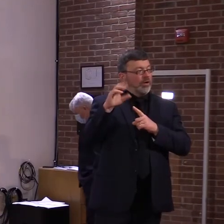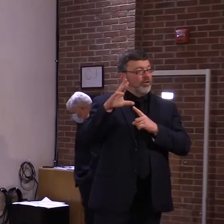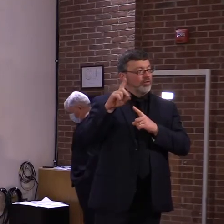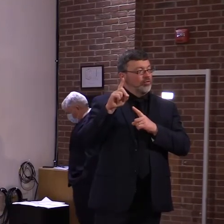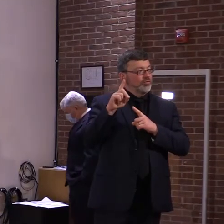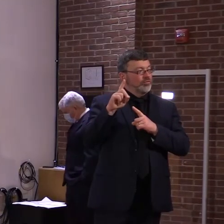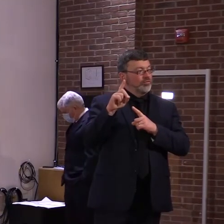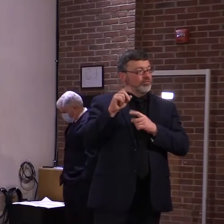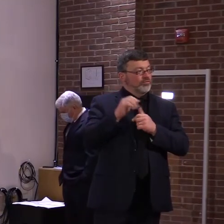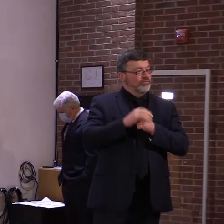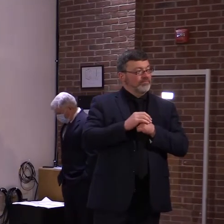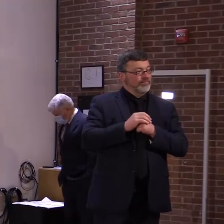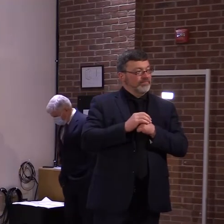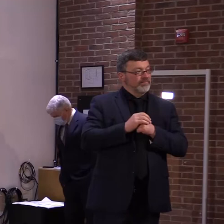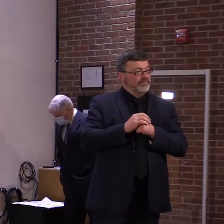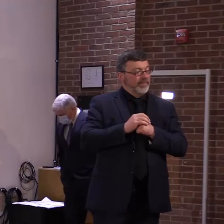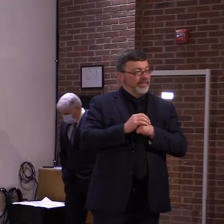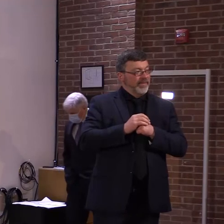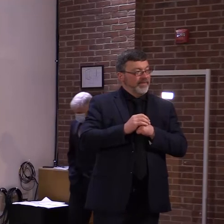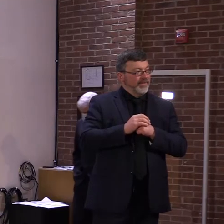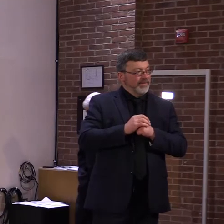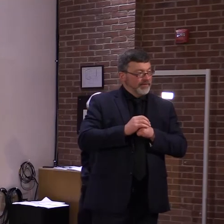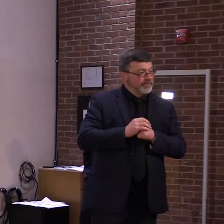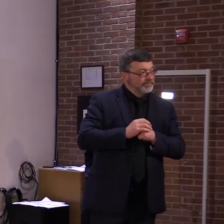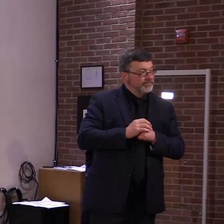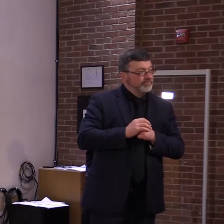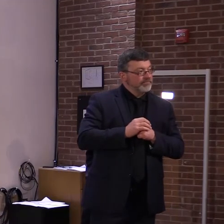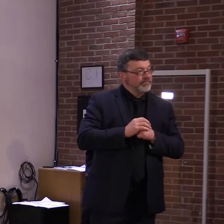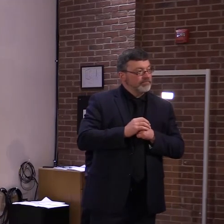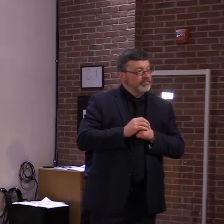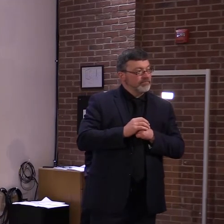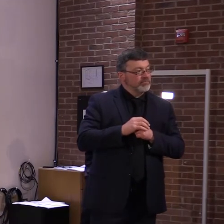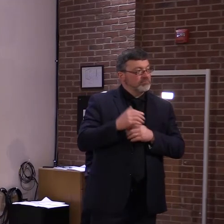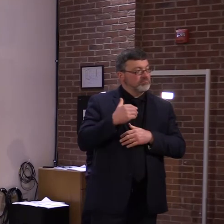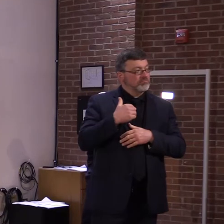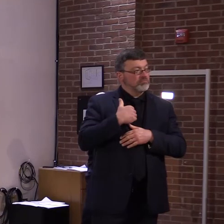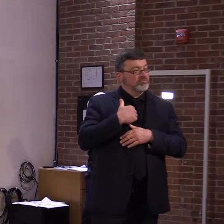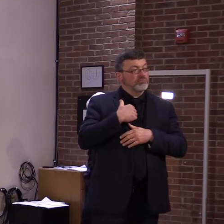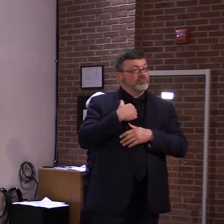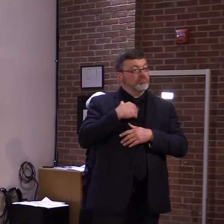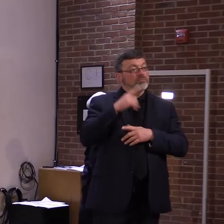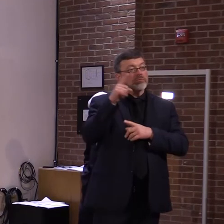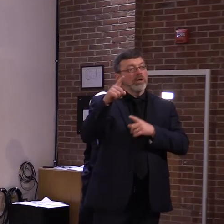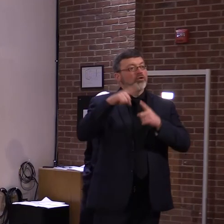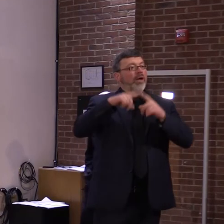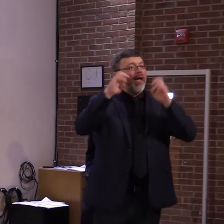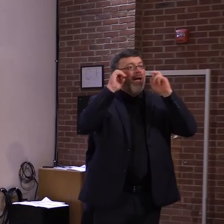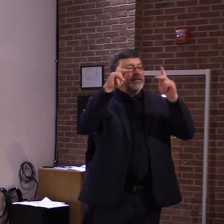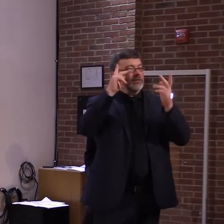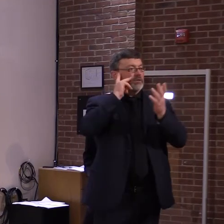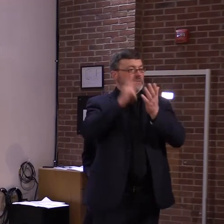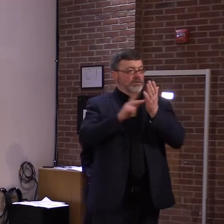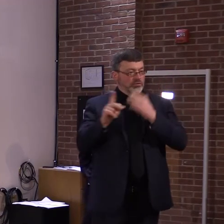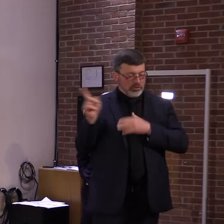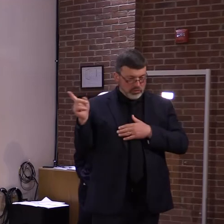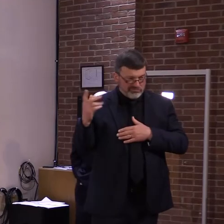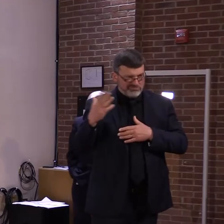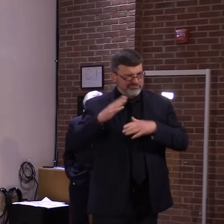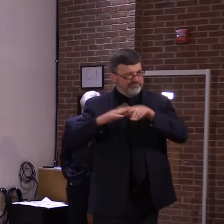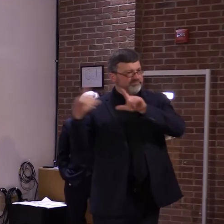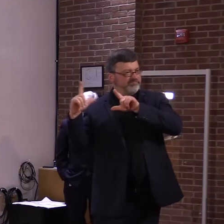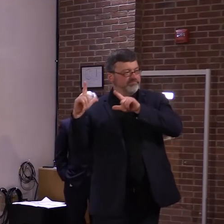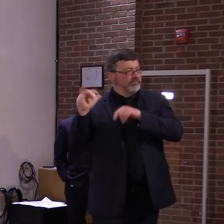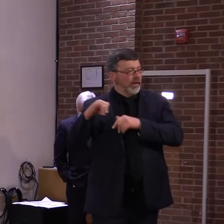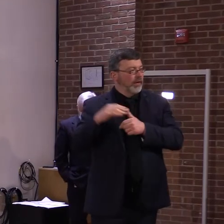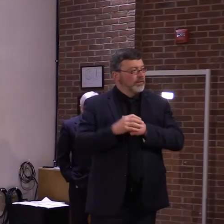Yes, good afternoon. Thank you. This one for Secretary French. The pilot program for testing students, just